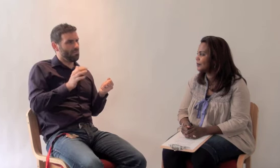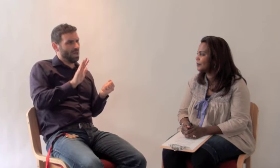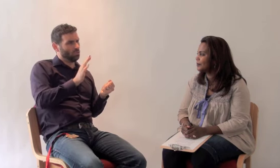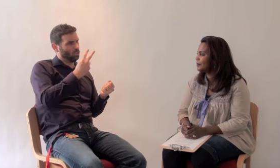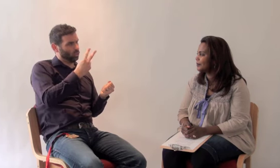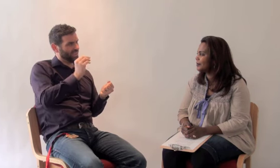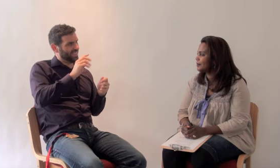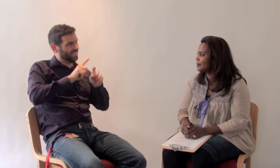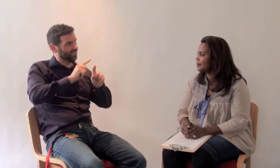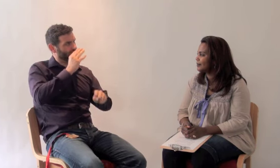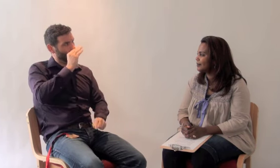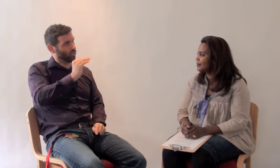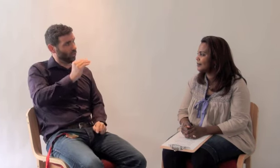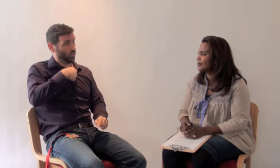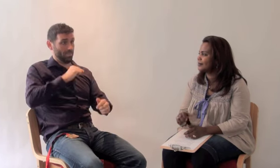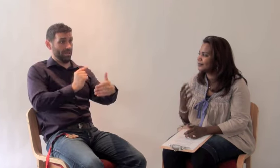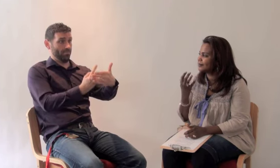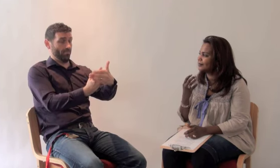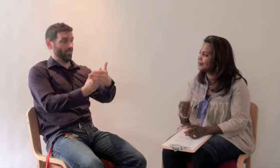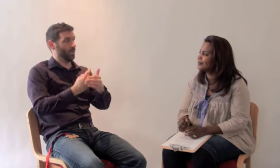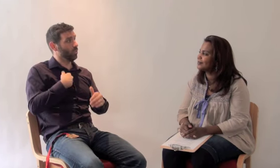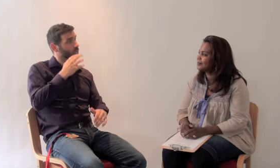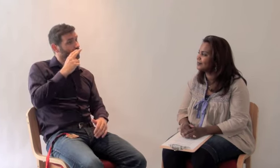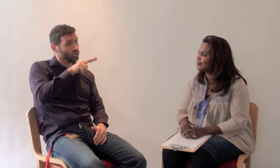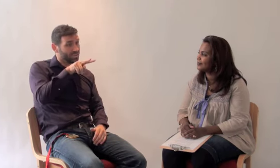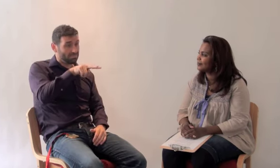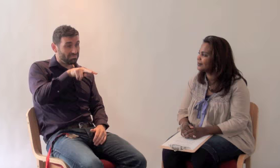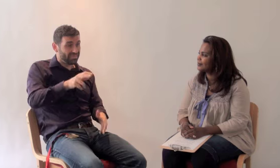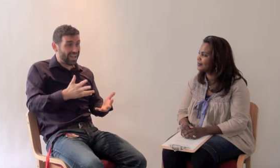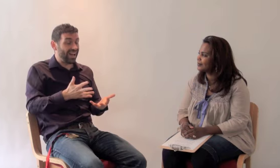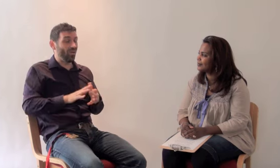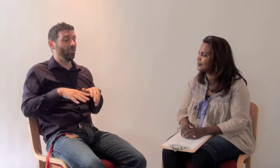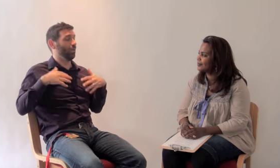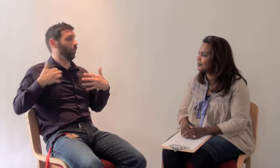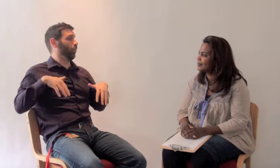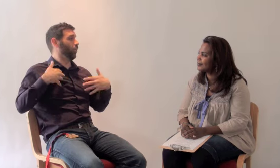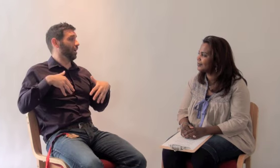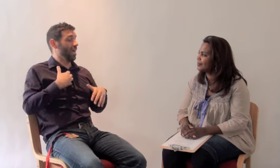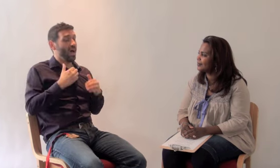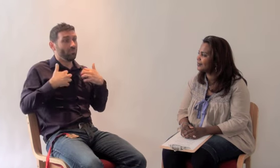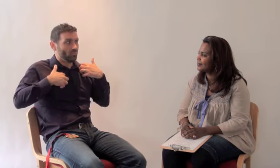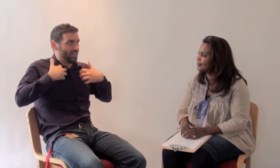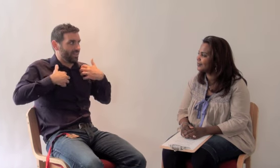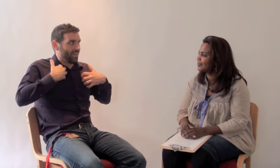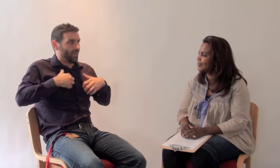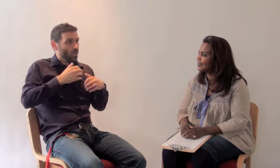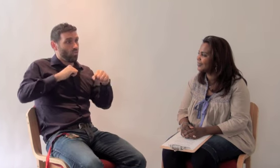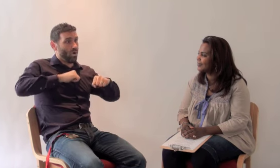look at photos of me, there's about 20 different photos of me, which I was looking at on the computer screen. And it